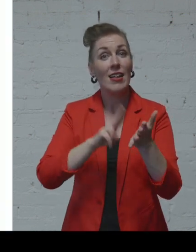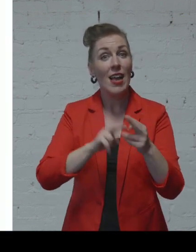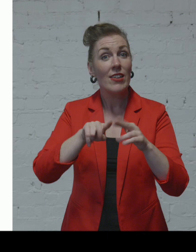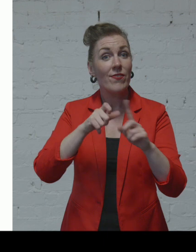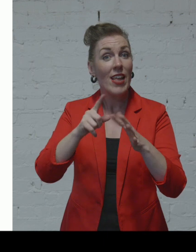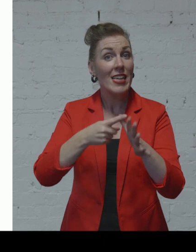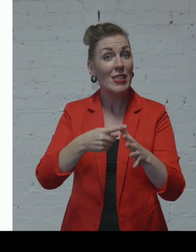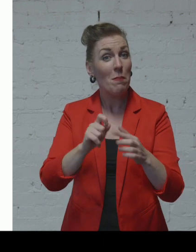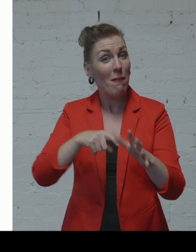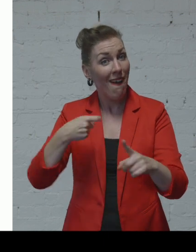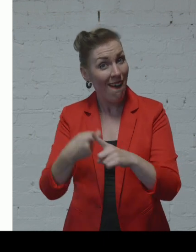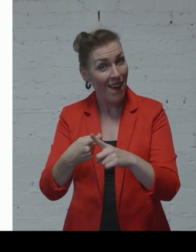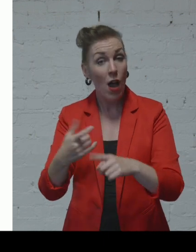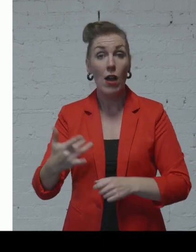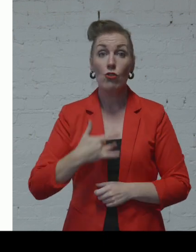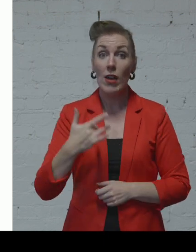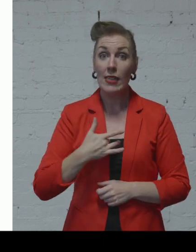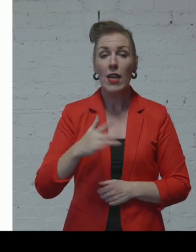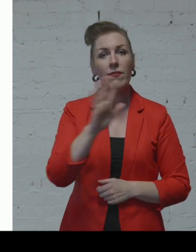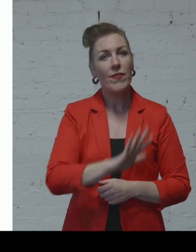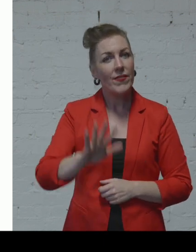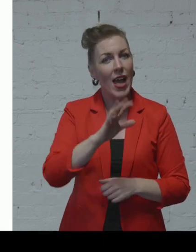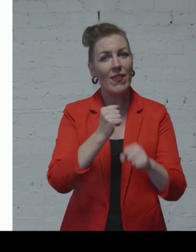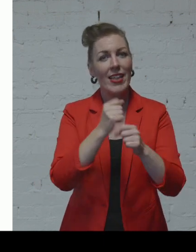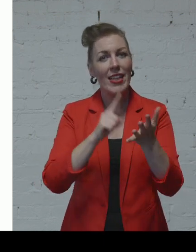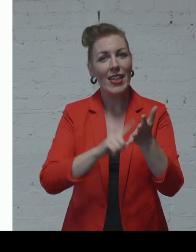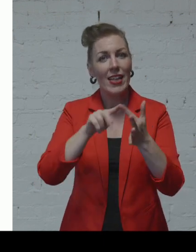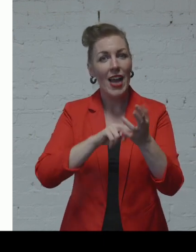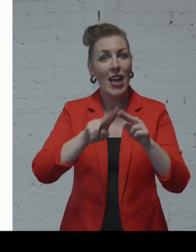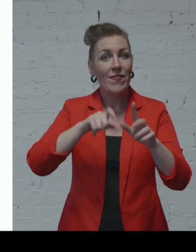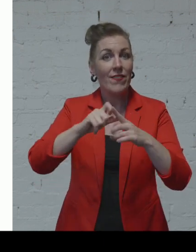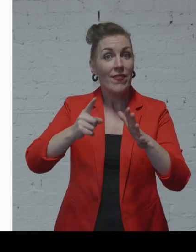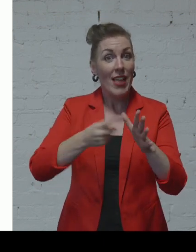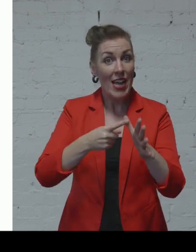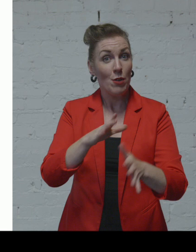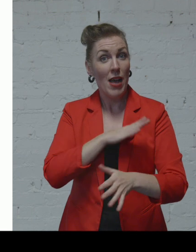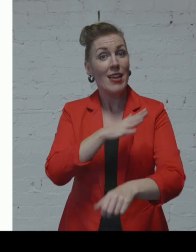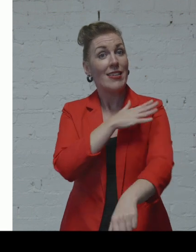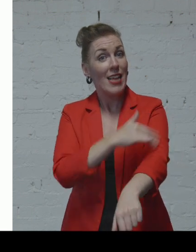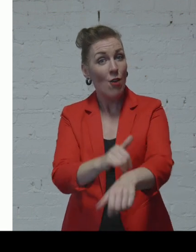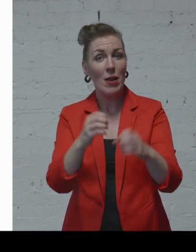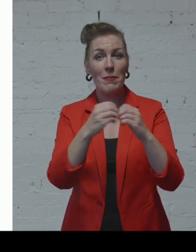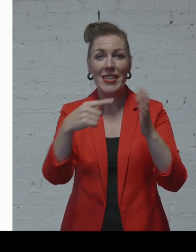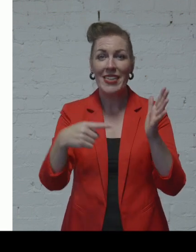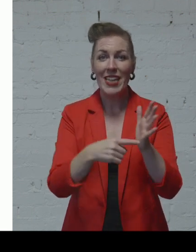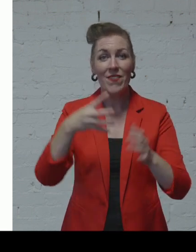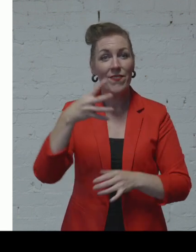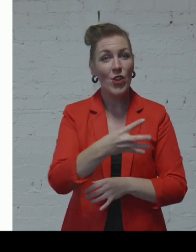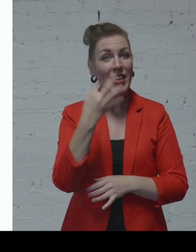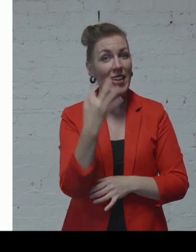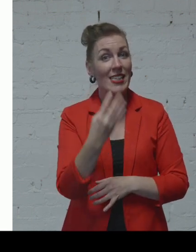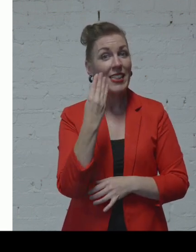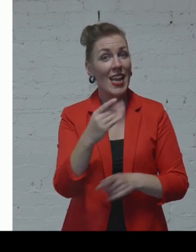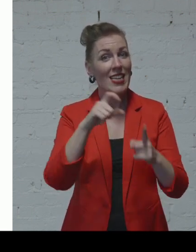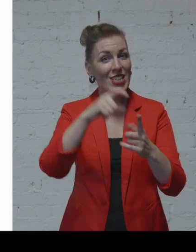Our address is Museum of Free Derry, 55 Glenfada Park, Derry BT48